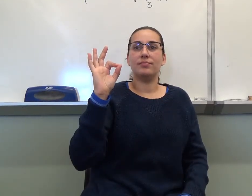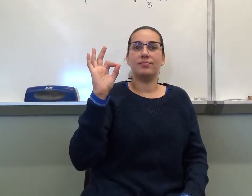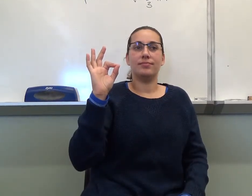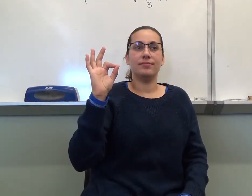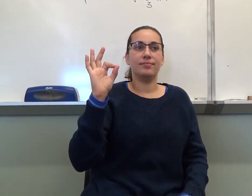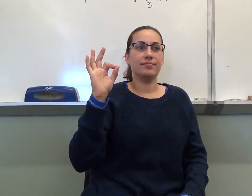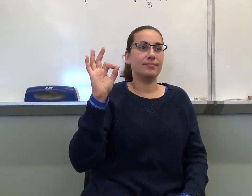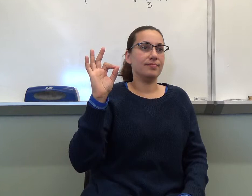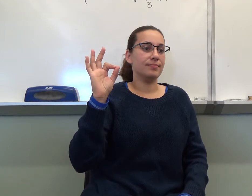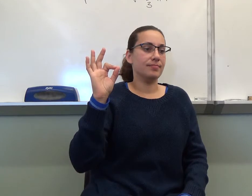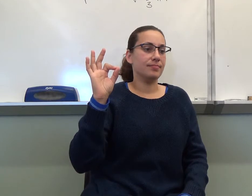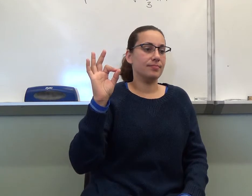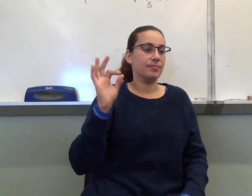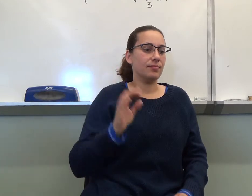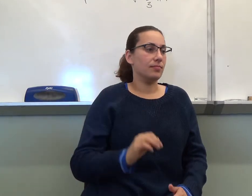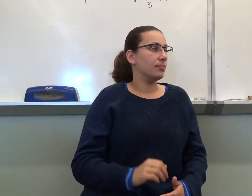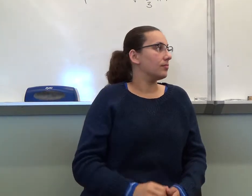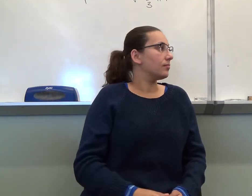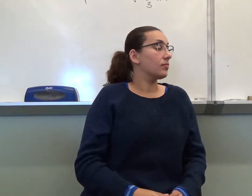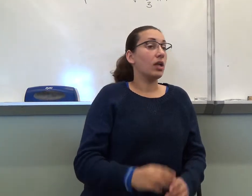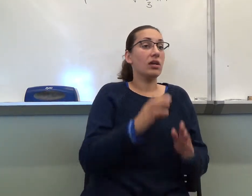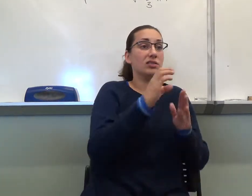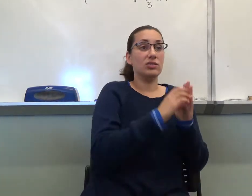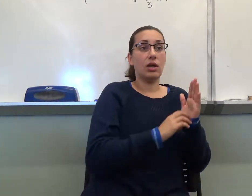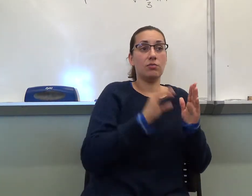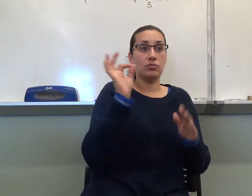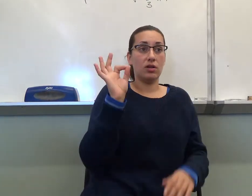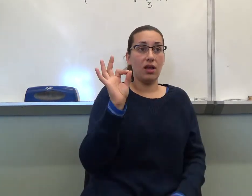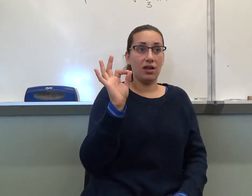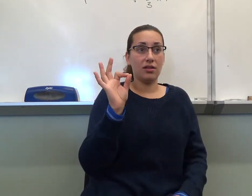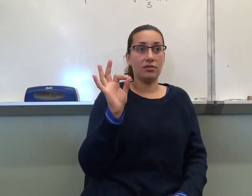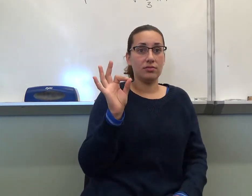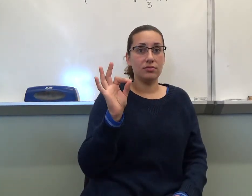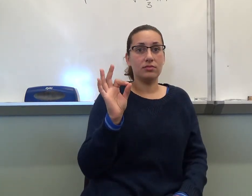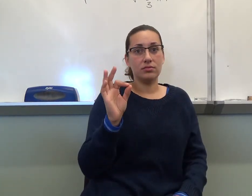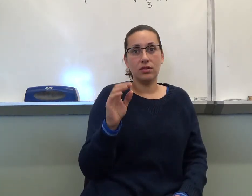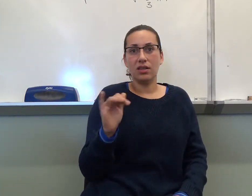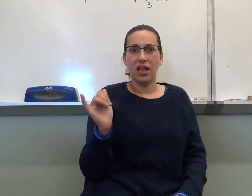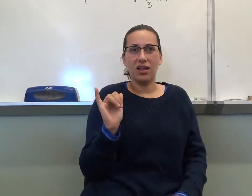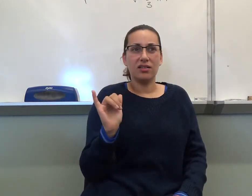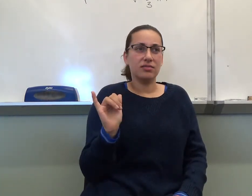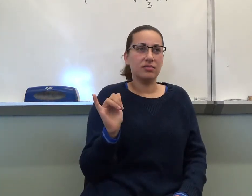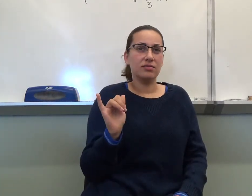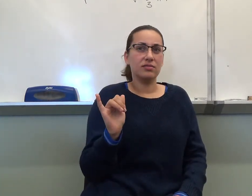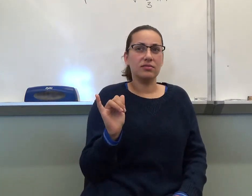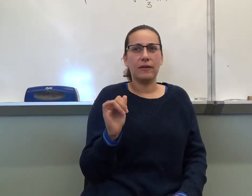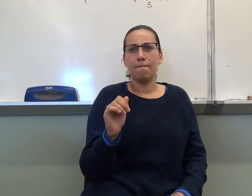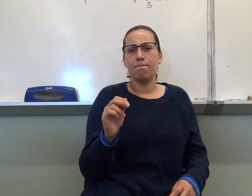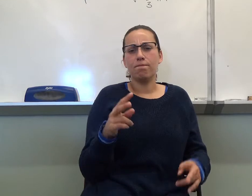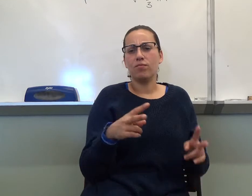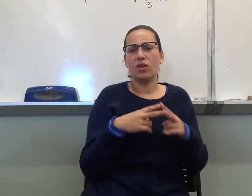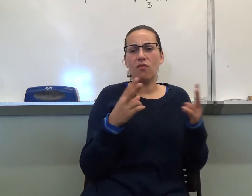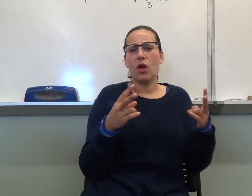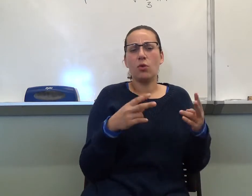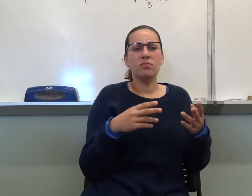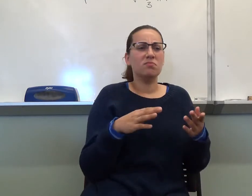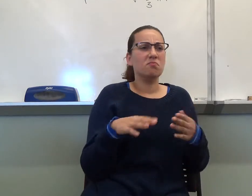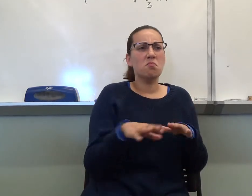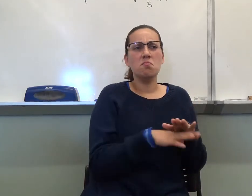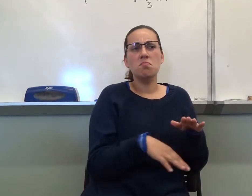And chapter 9 is basically a very mild introduction to statistics.